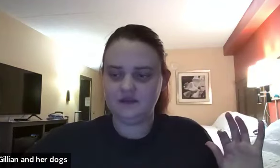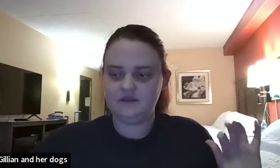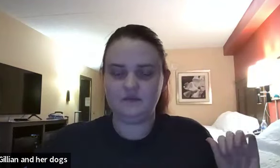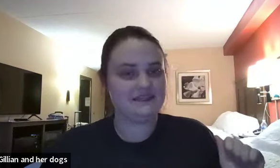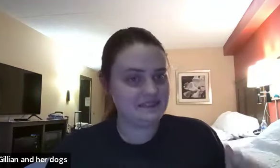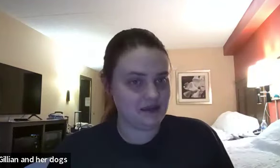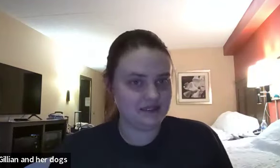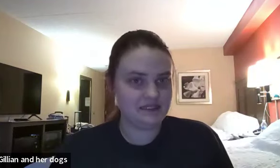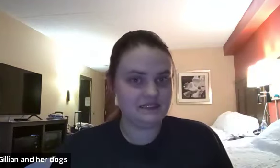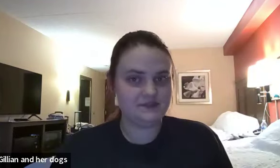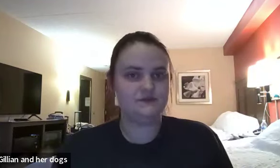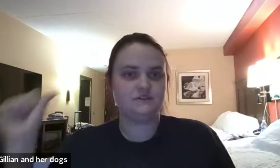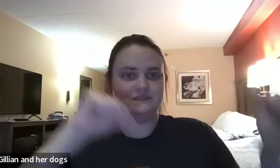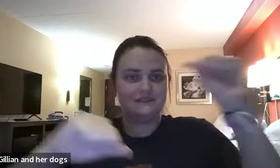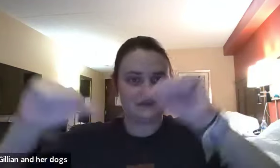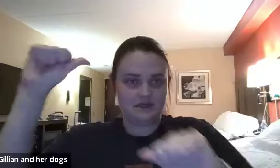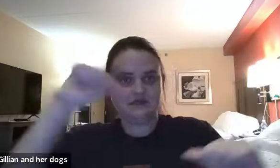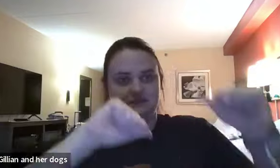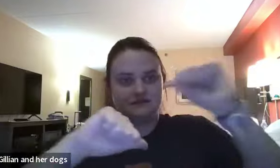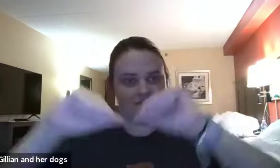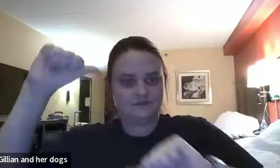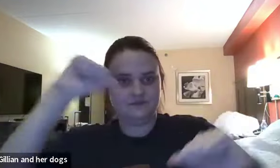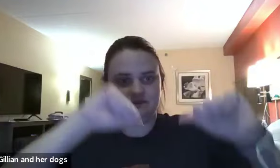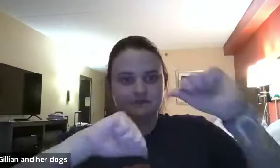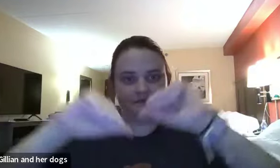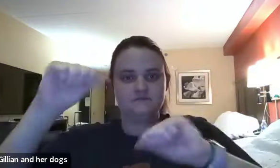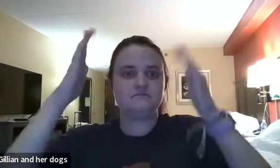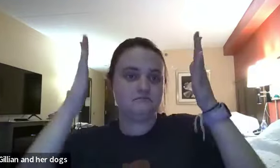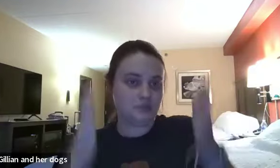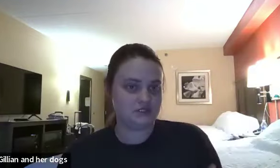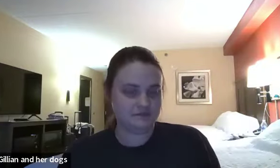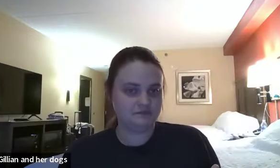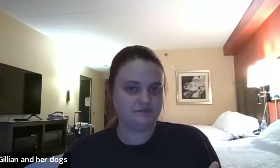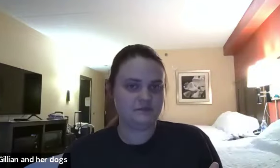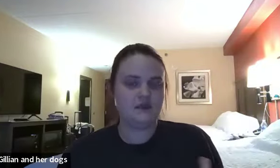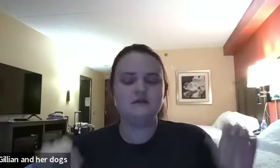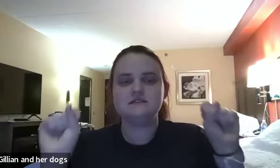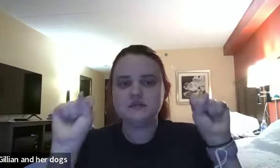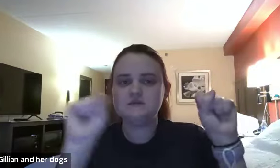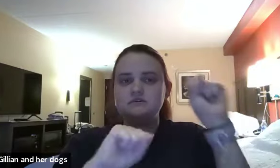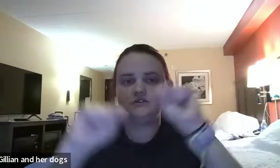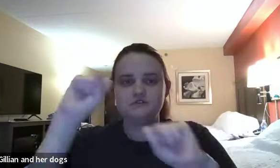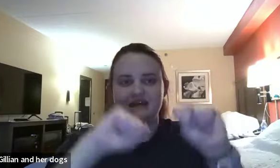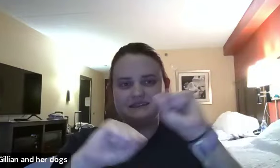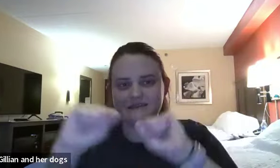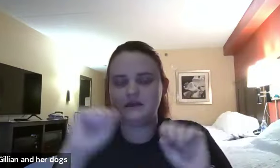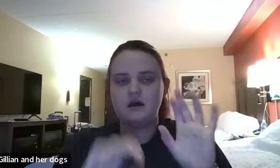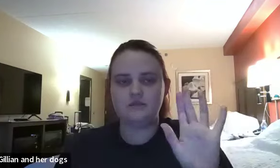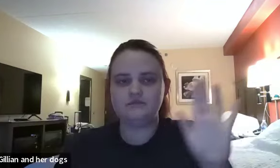Then we had scientist, so science person. Sometimes people do use S's,